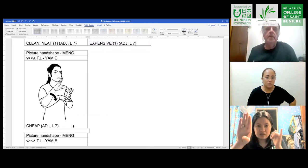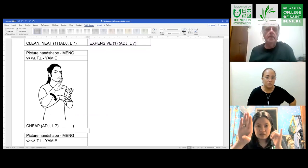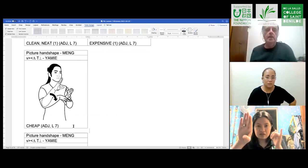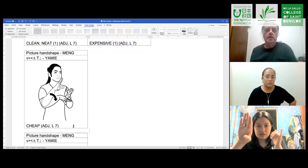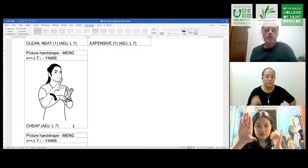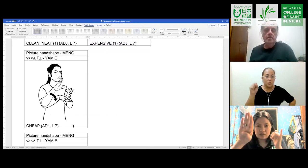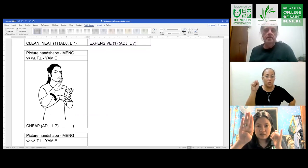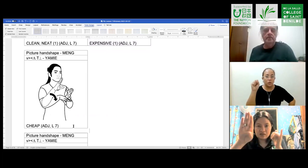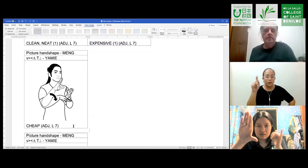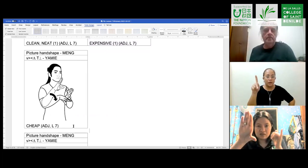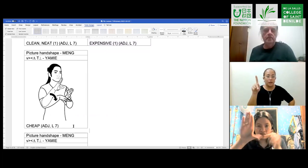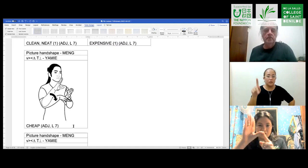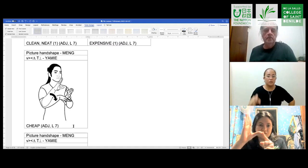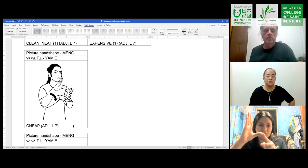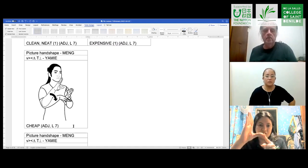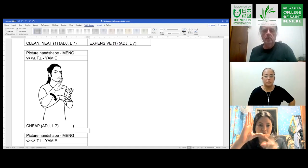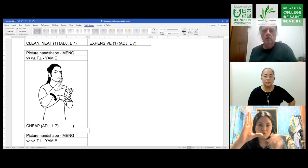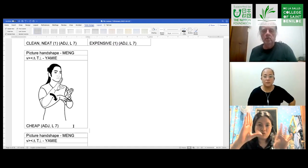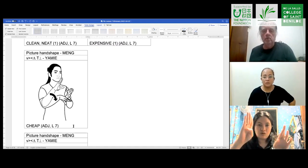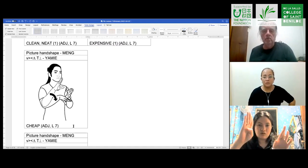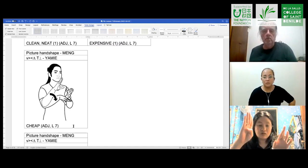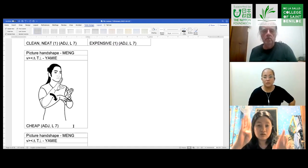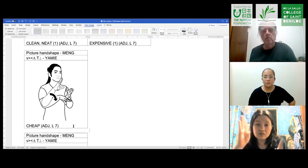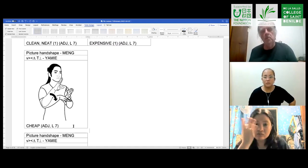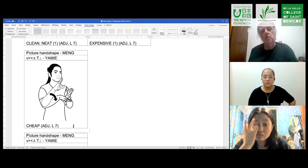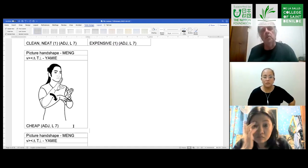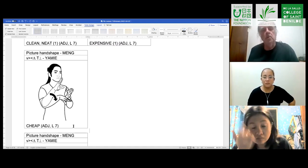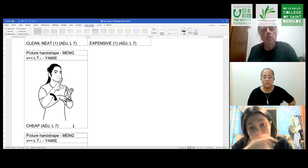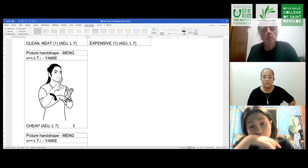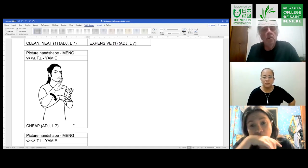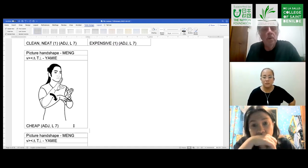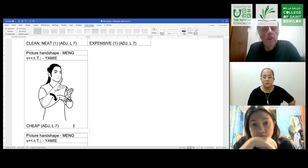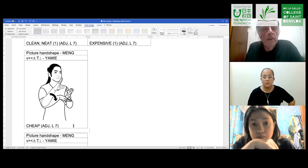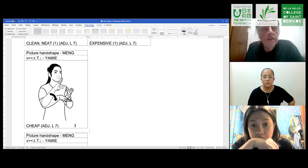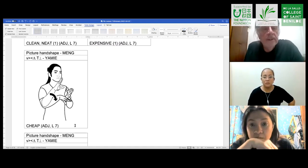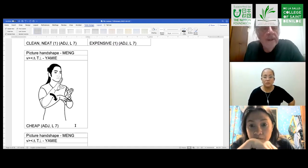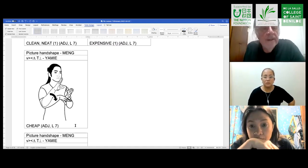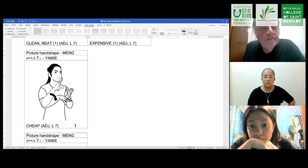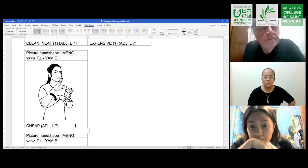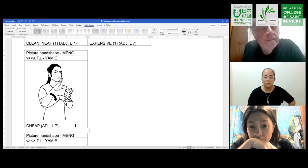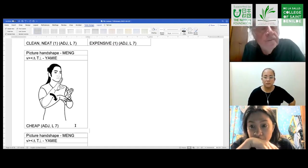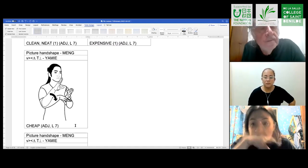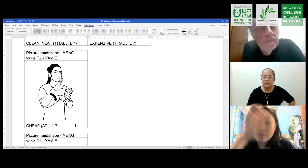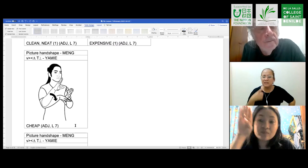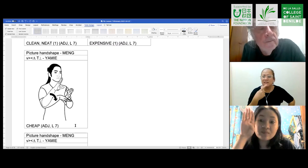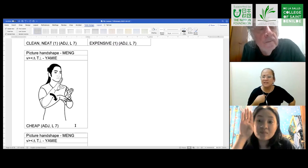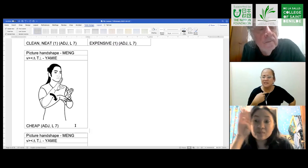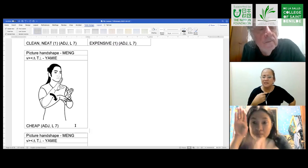Okay. So we're not too sure which, because of the thumb. If Say we should again? put it because of the thumb, where